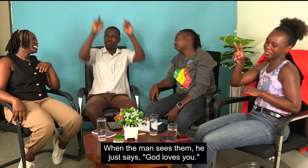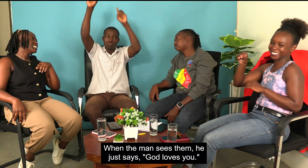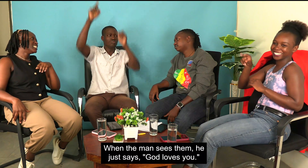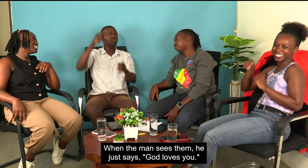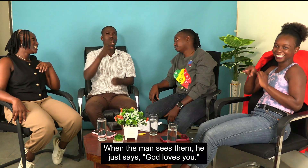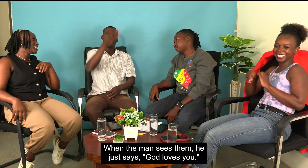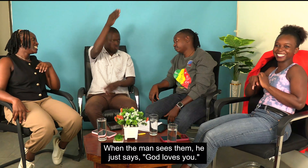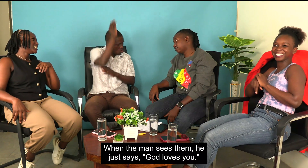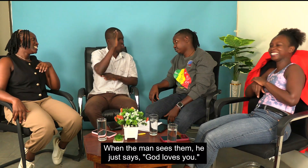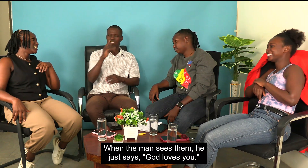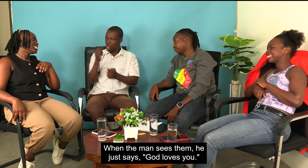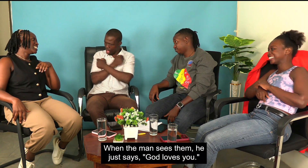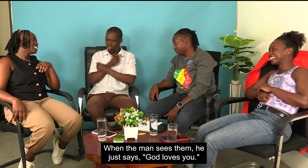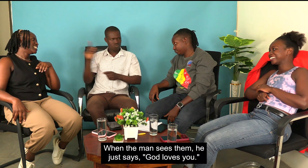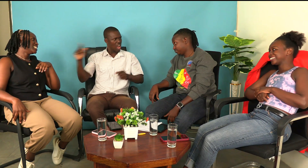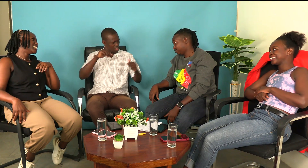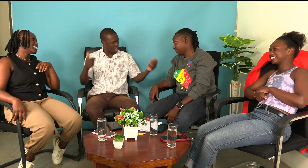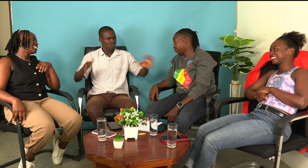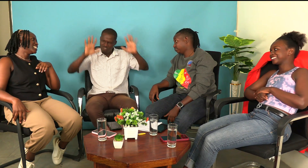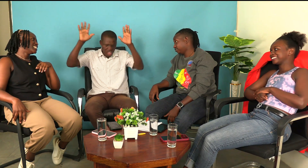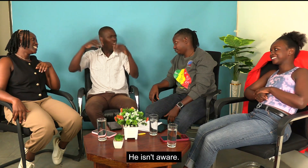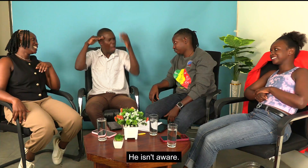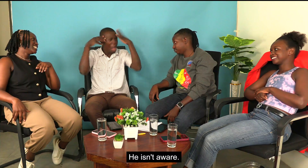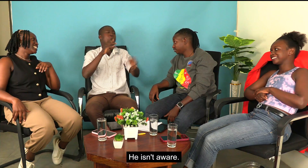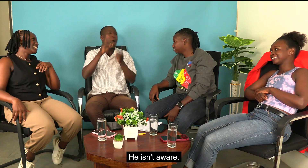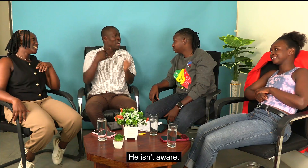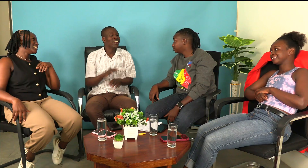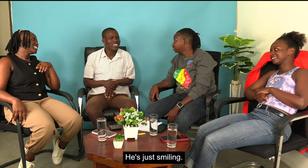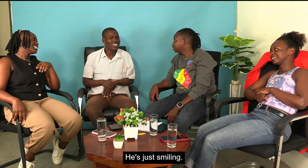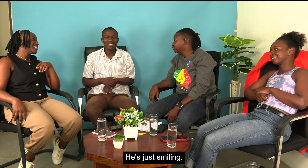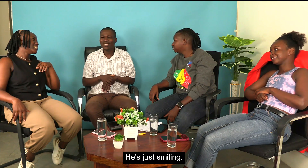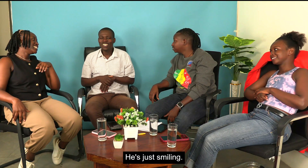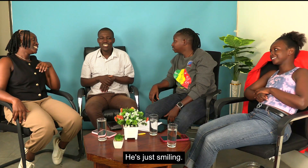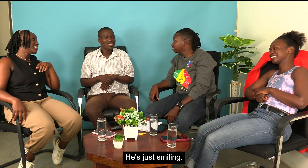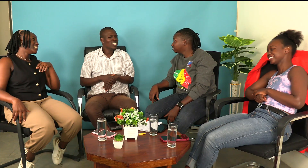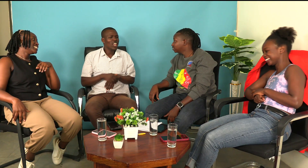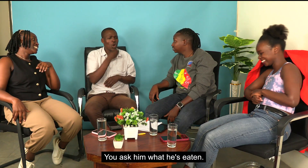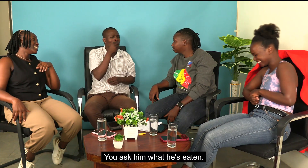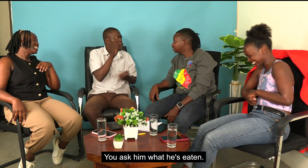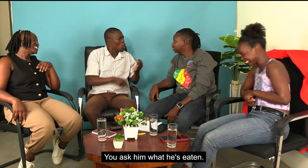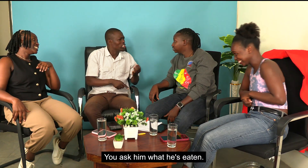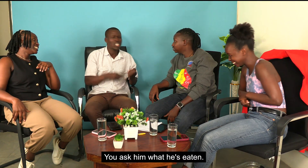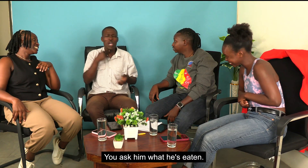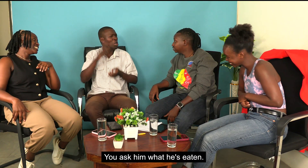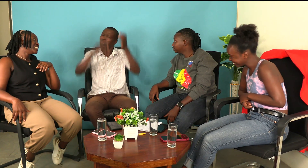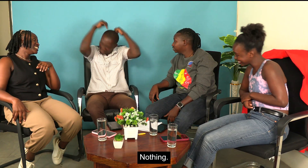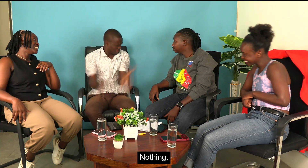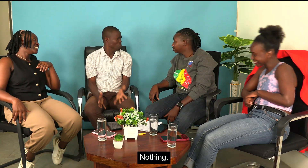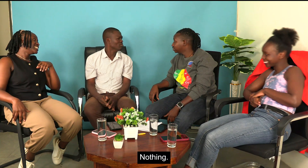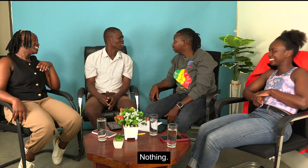know, they just say God loves you, God love you, and they don't know anything. They just look at me and smile. What will you eat?